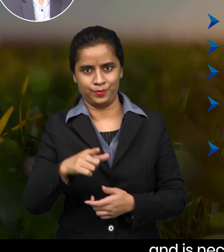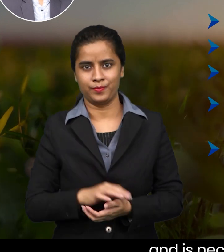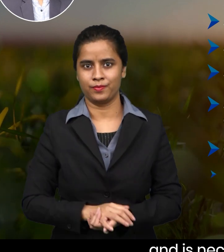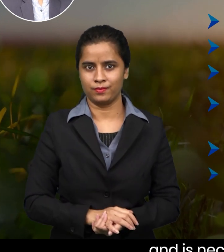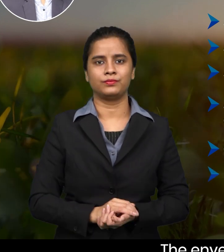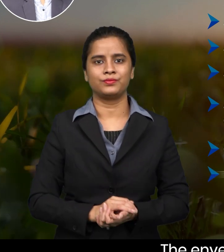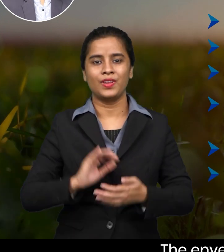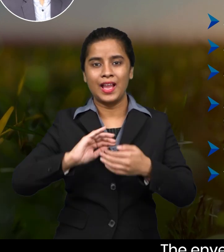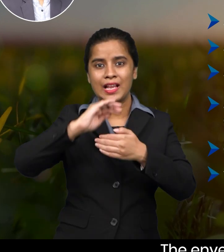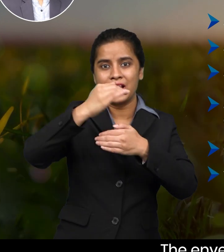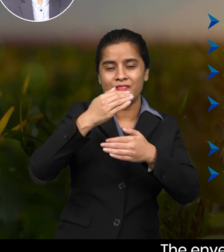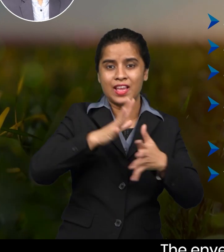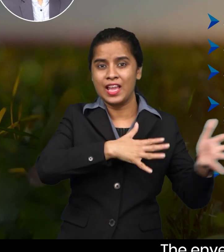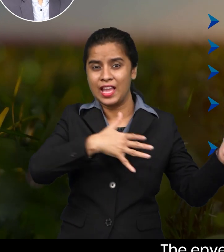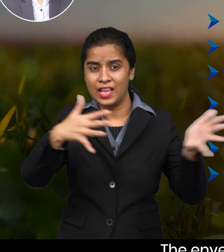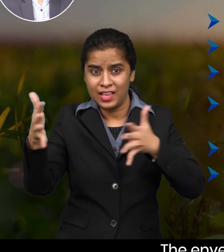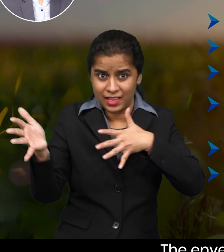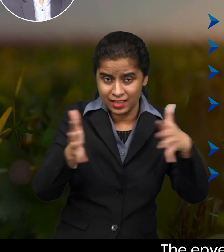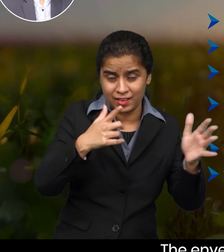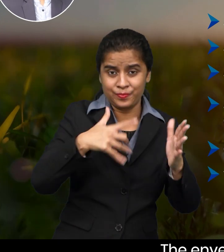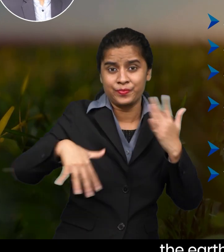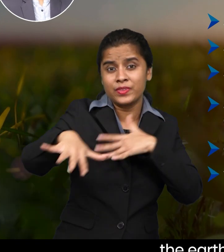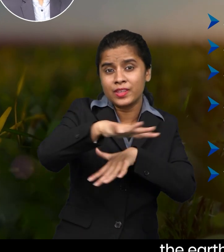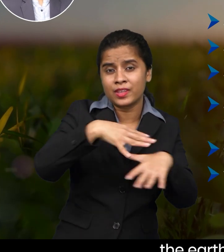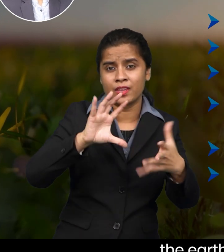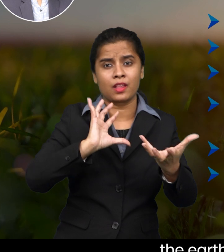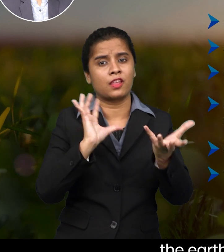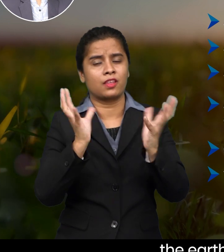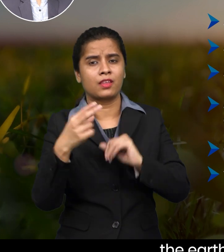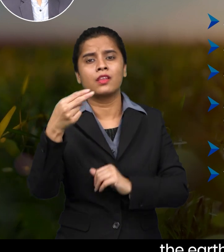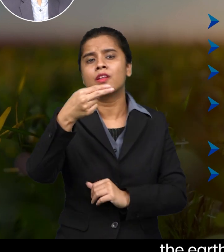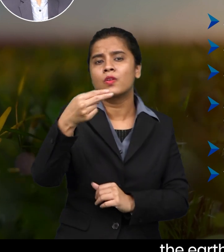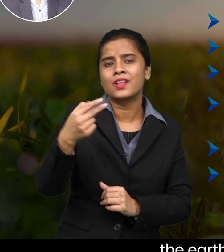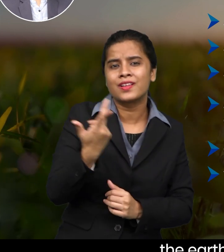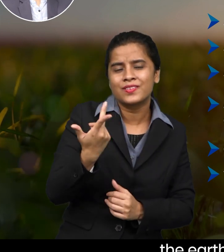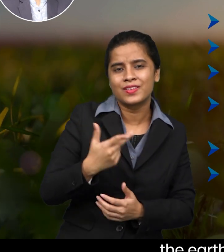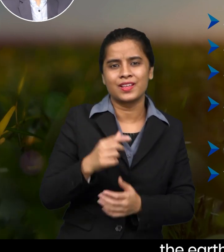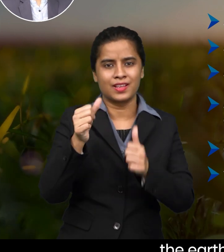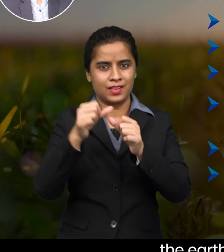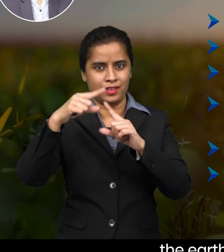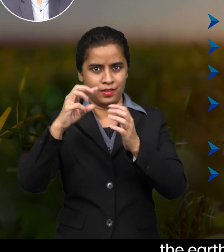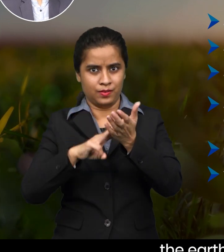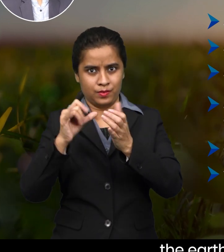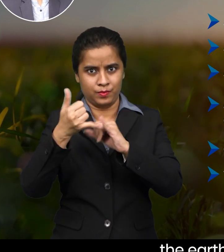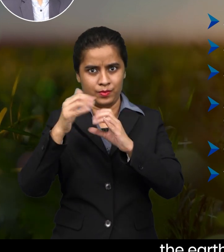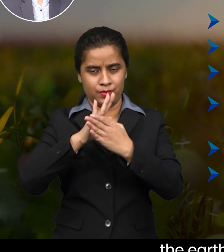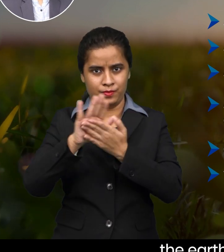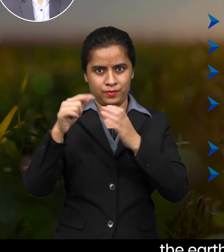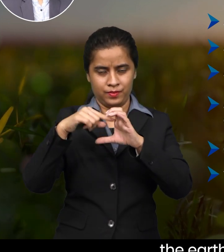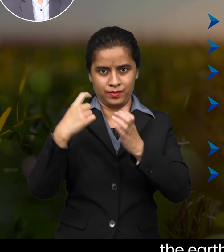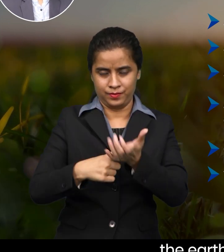organisms. The envelope of air that surrounds the earth is known as atmosphere.